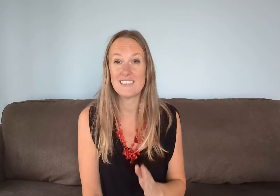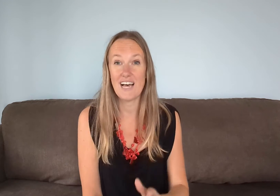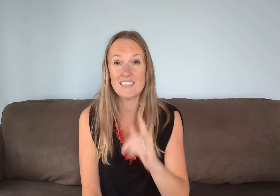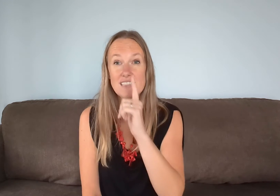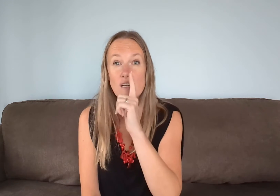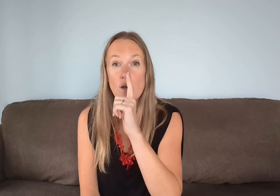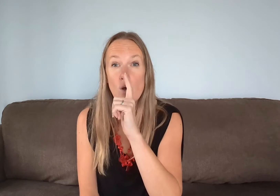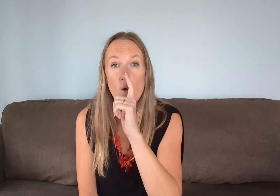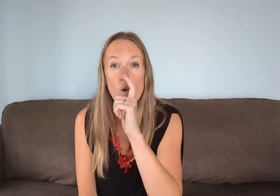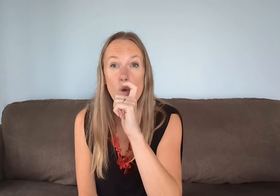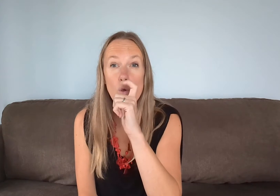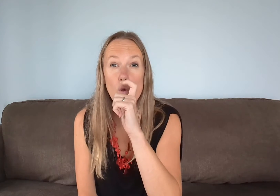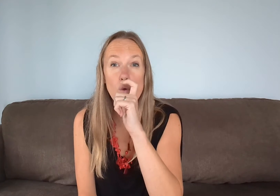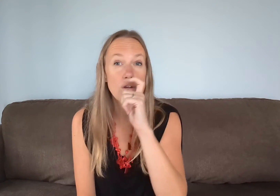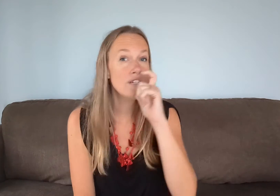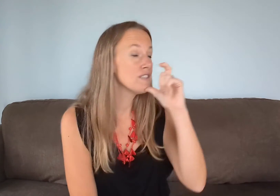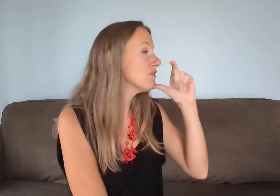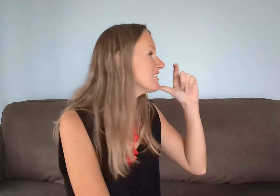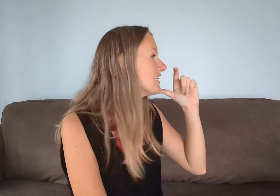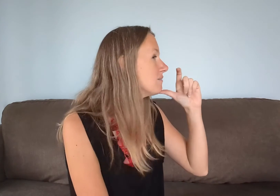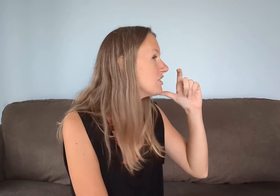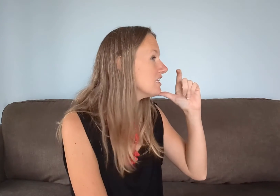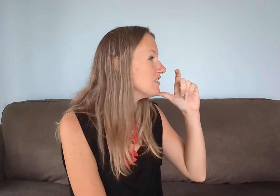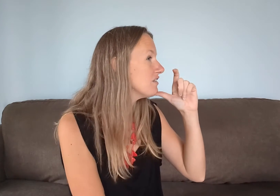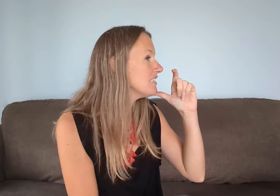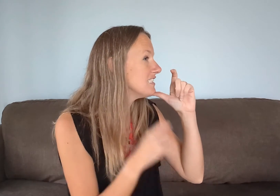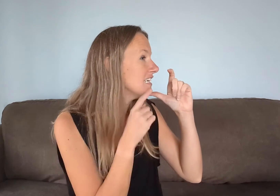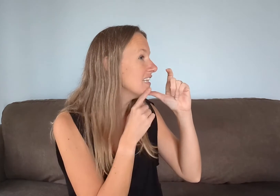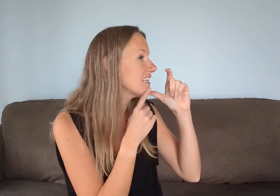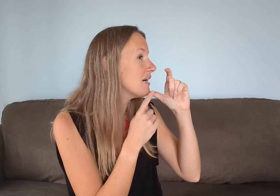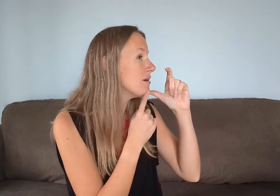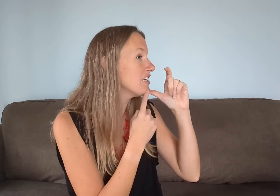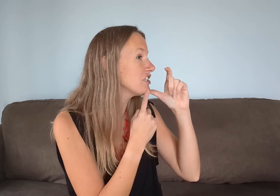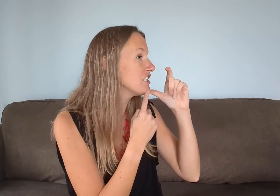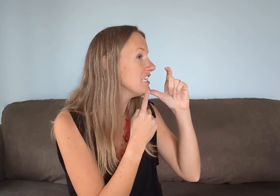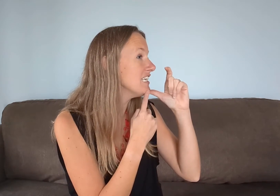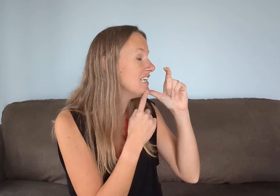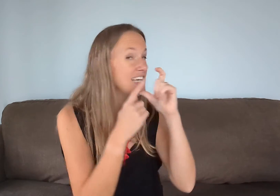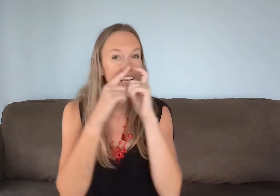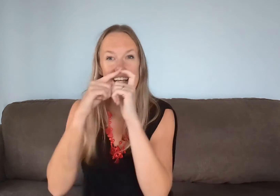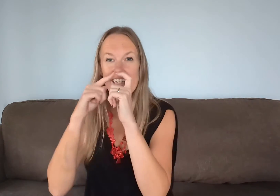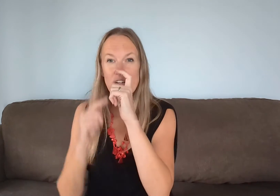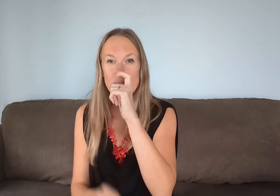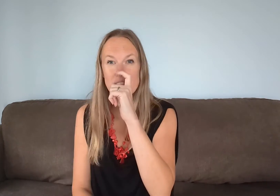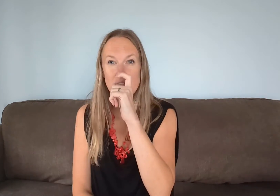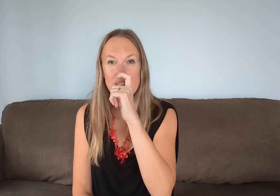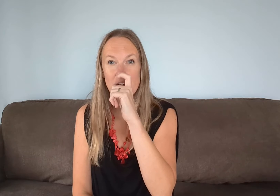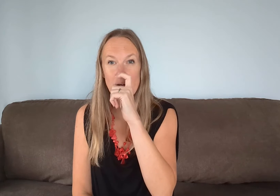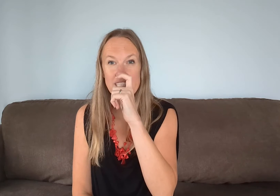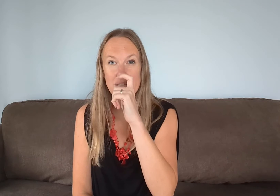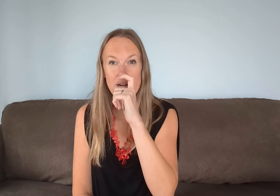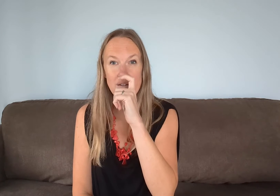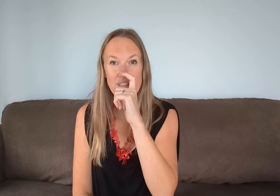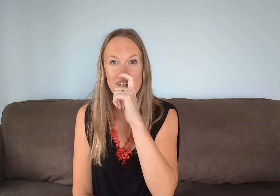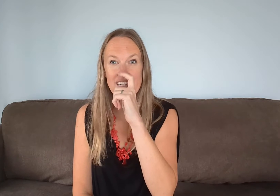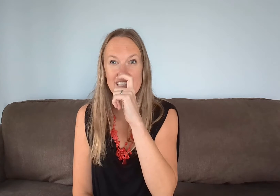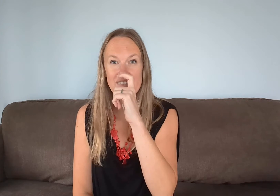us. Who. So once again, I'm turning so you can see it. Thumb on your chin, and then you're almost doing the question mark with your index